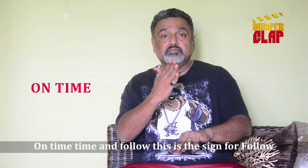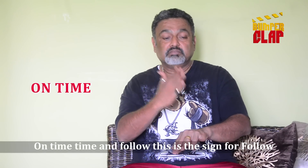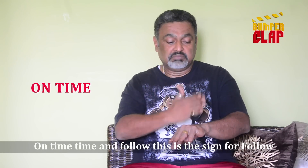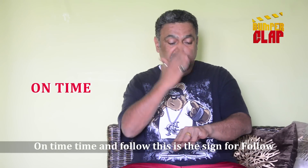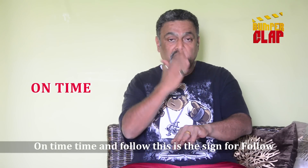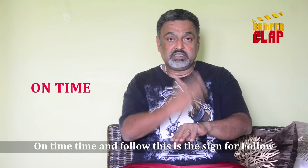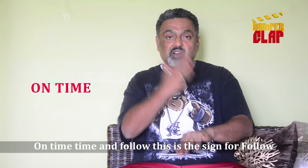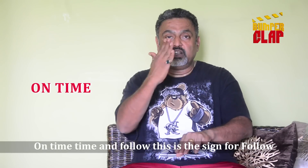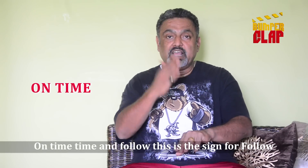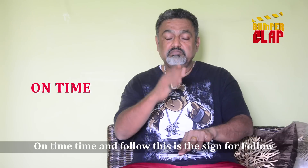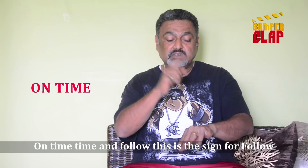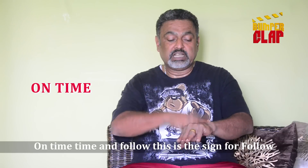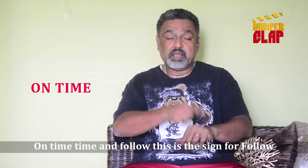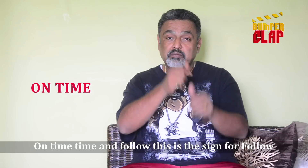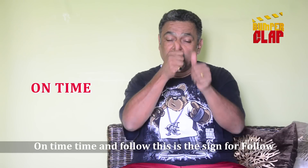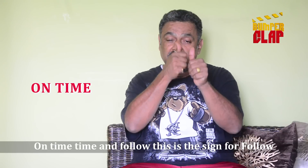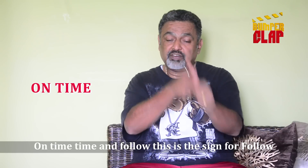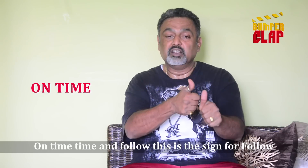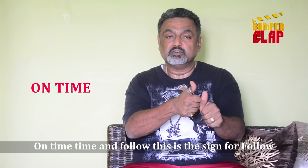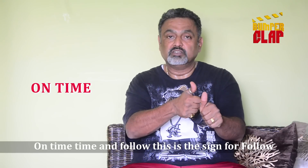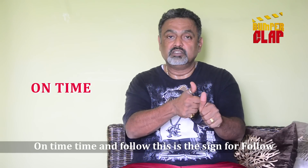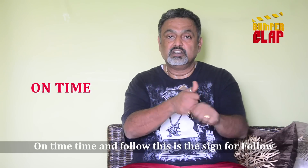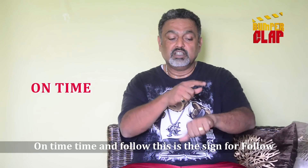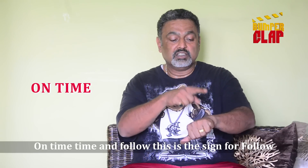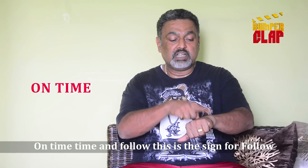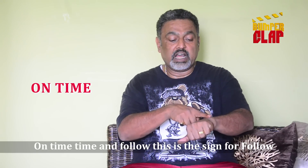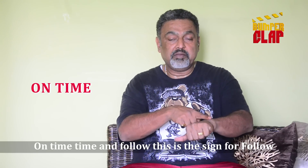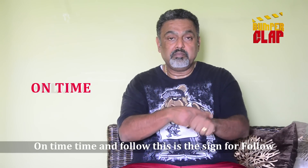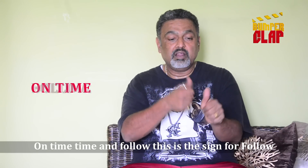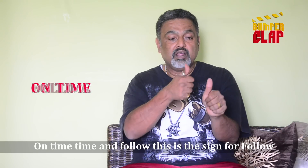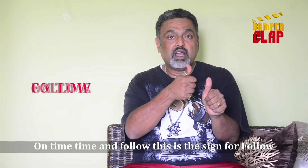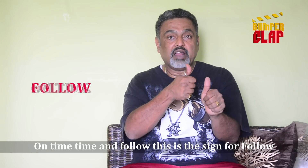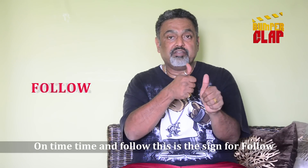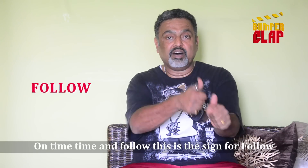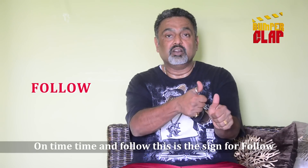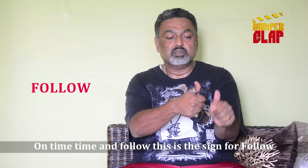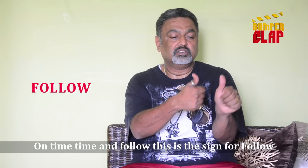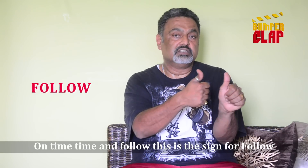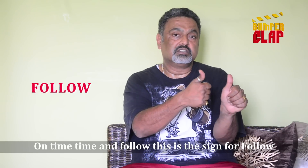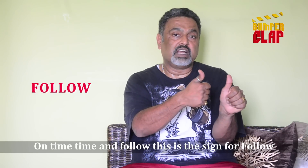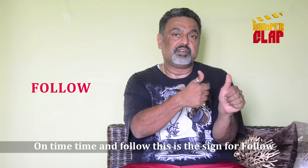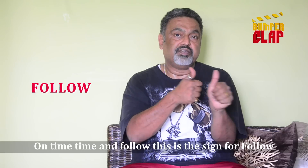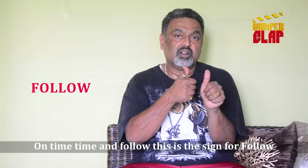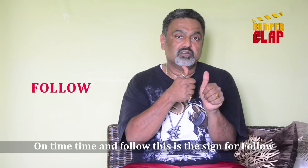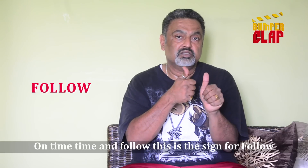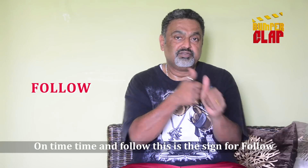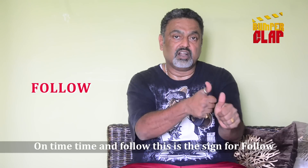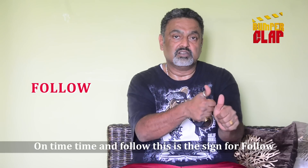time time fall time and fall this is a sign for fall fall